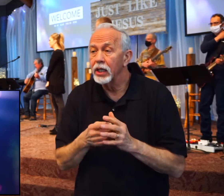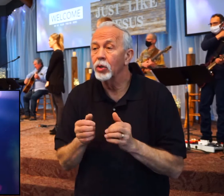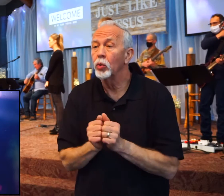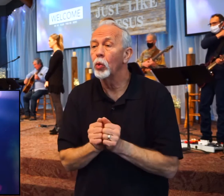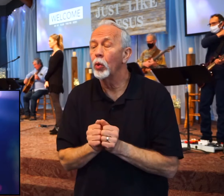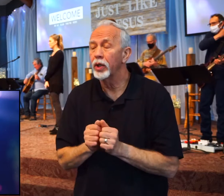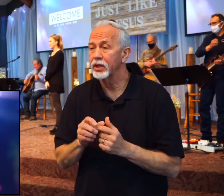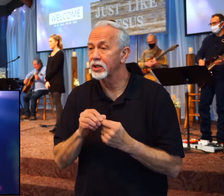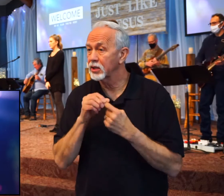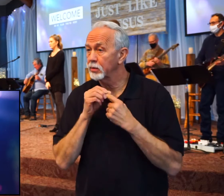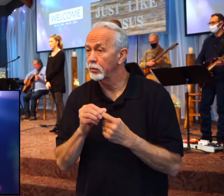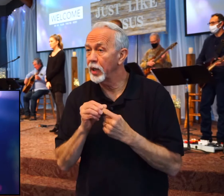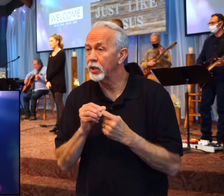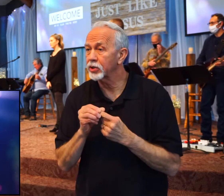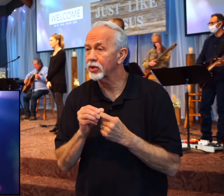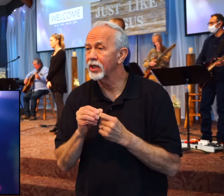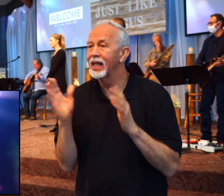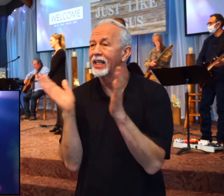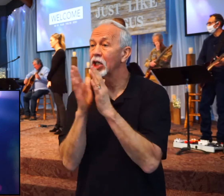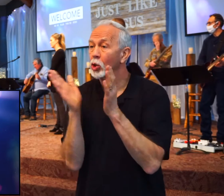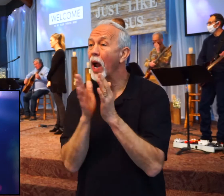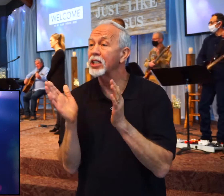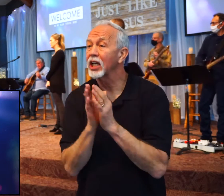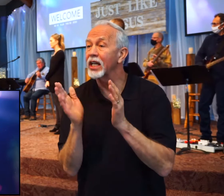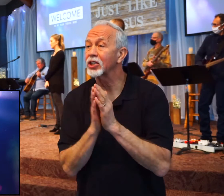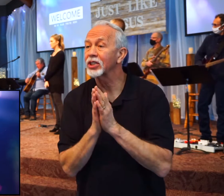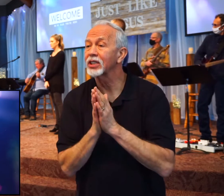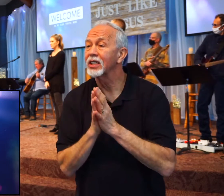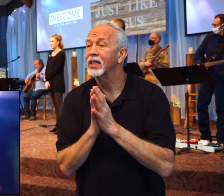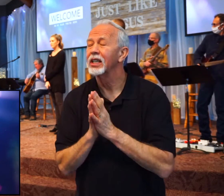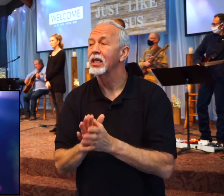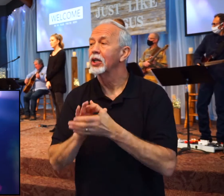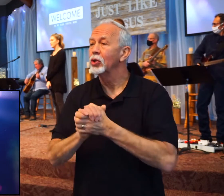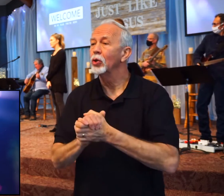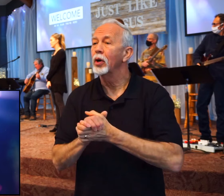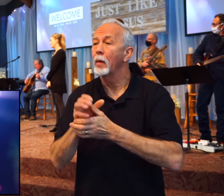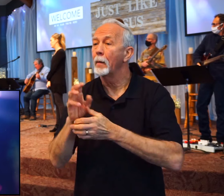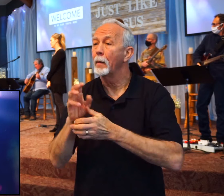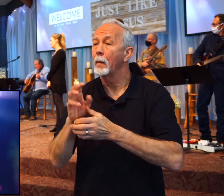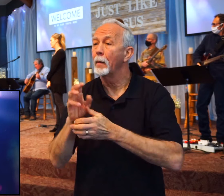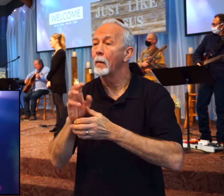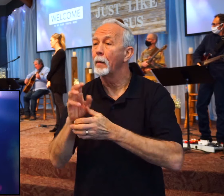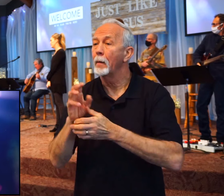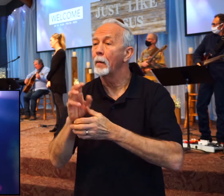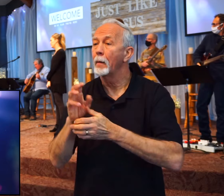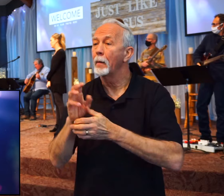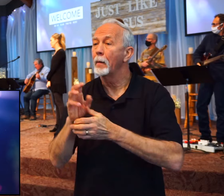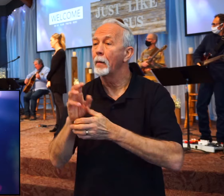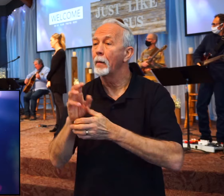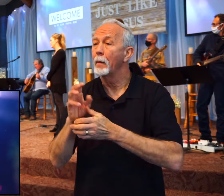very special congratulations to Mary Grace and her